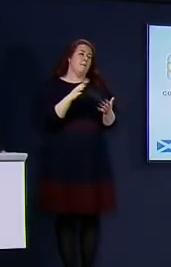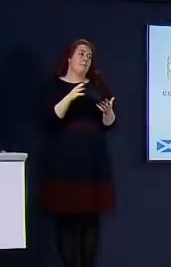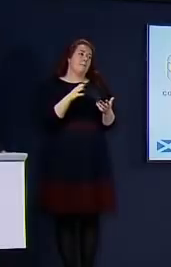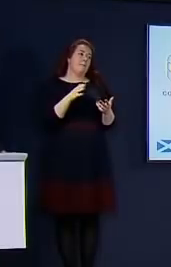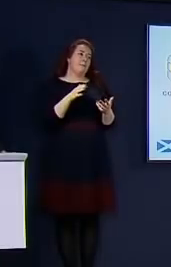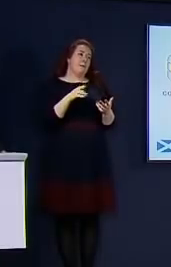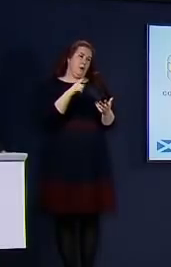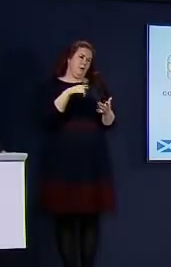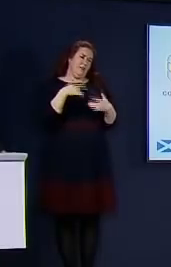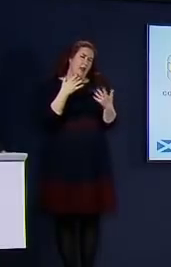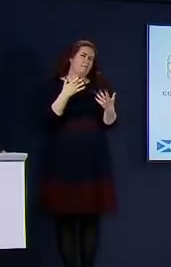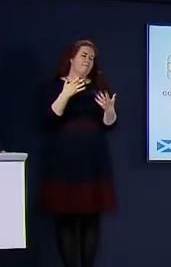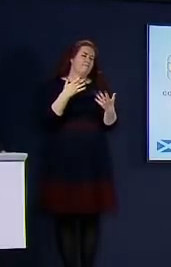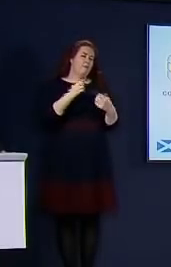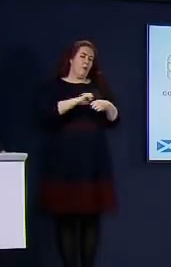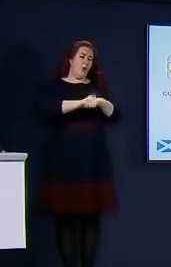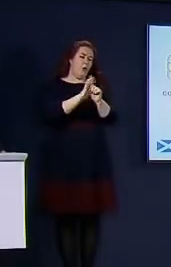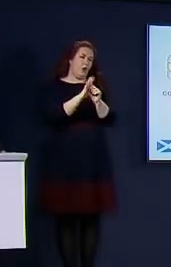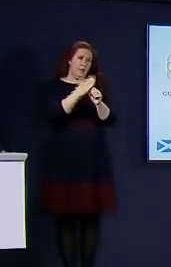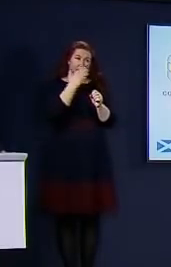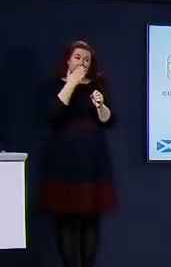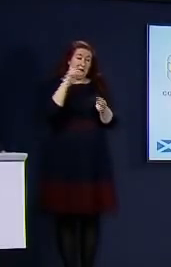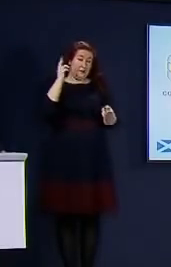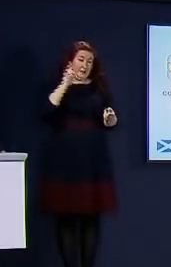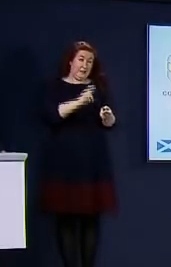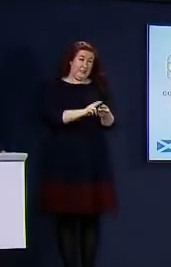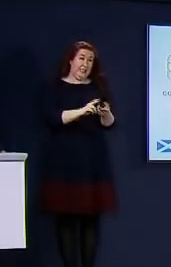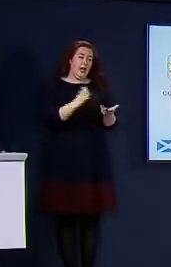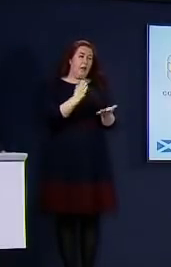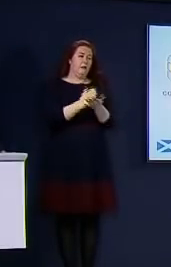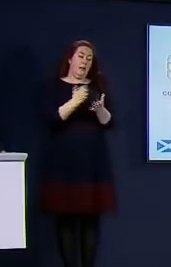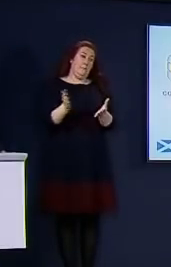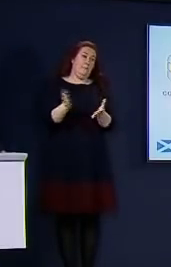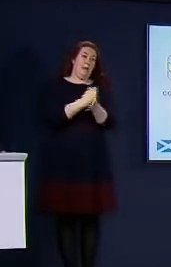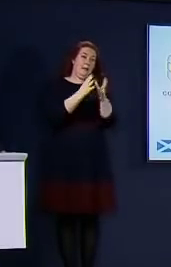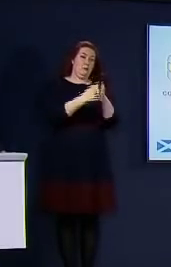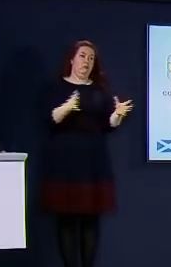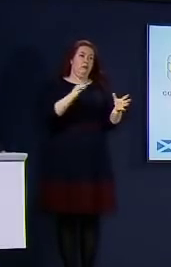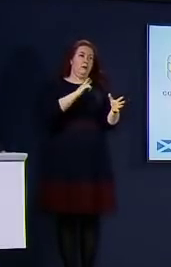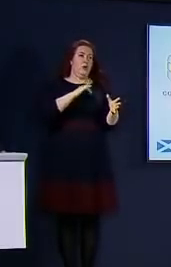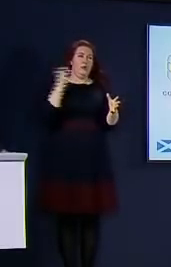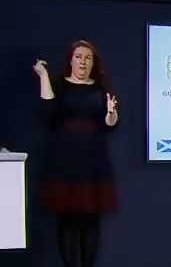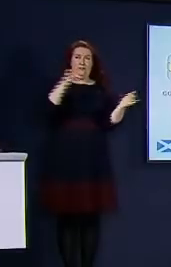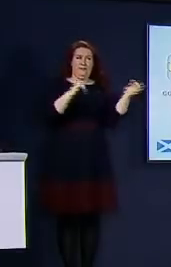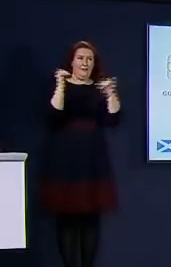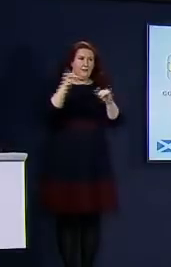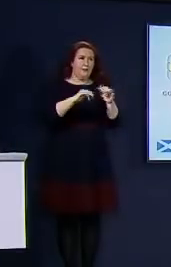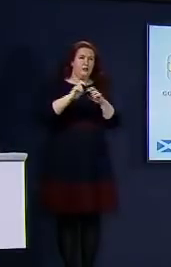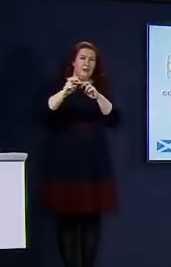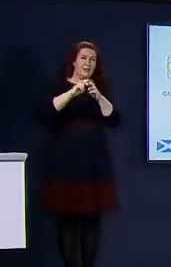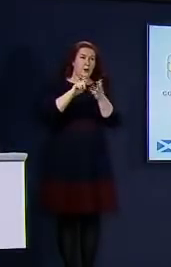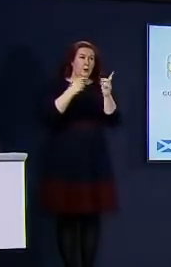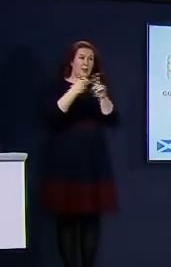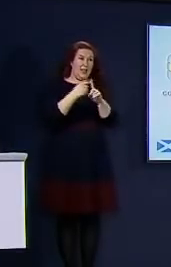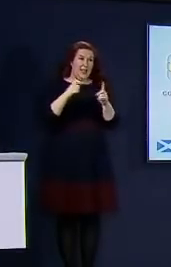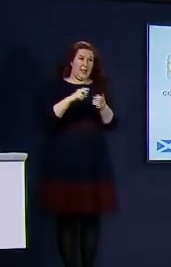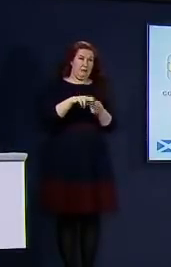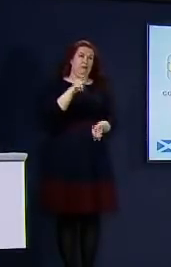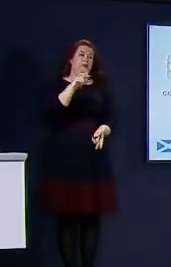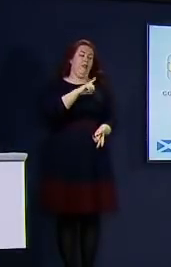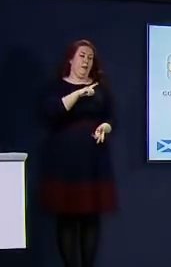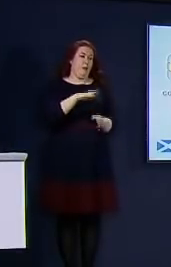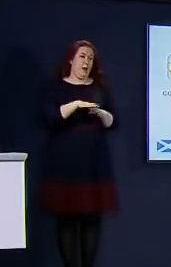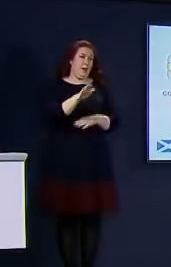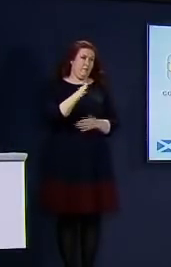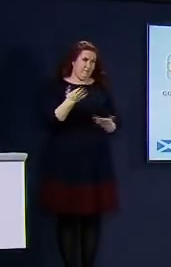your sense was that the virus was receded because of overseas travel and travel elsewhere in the UK. And earlier this